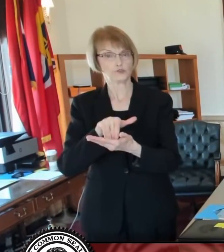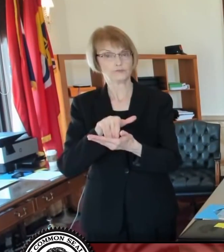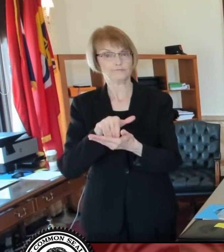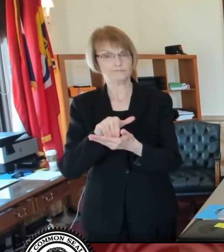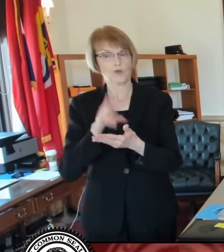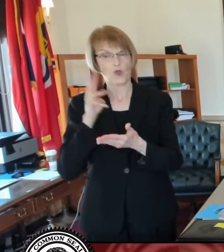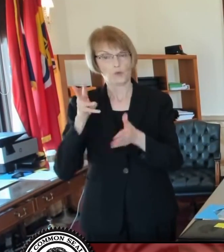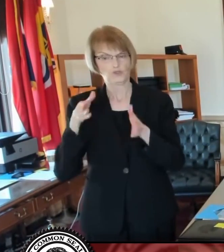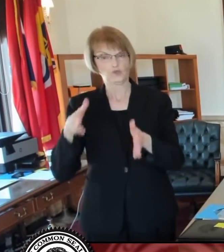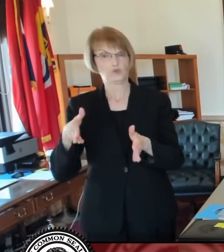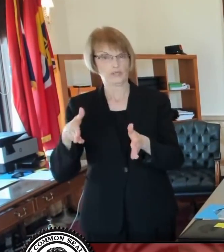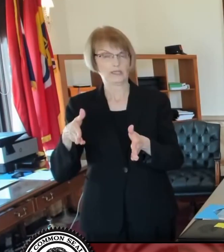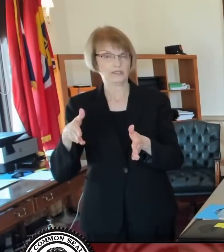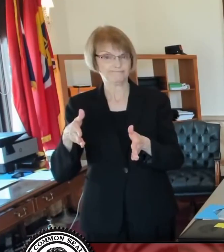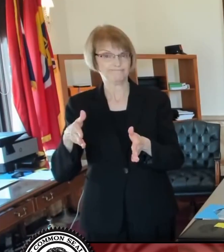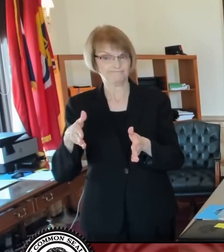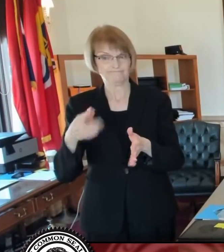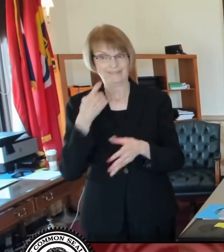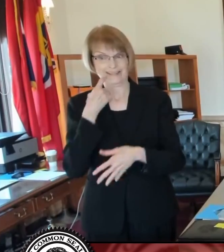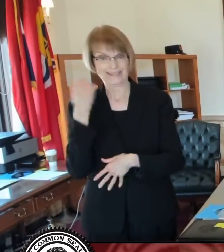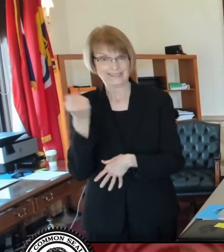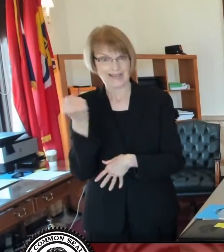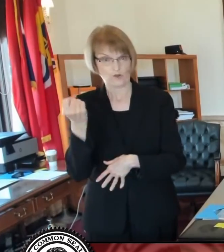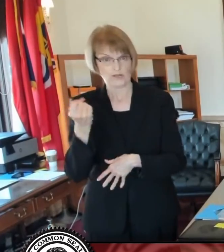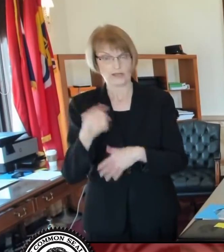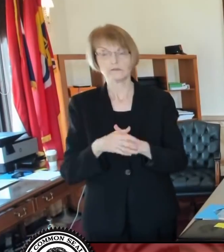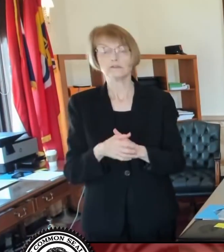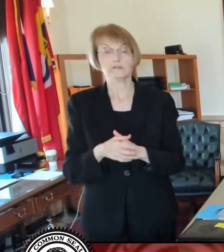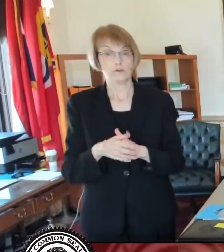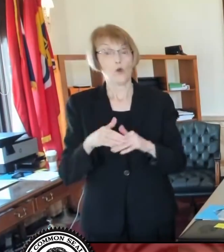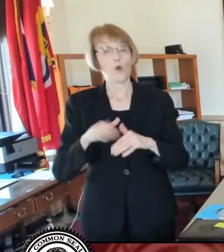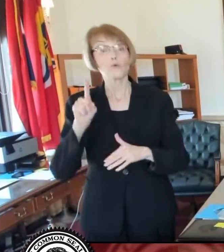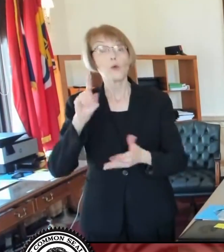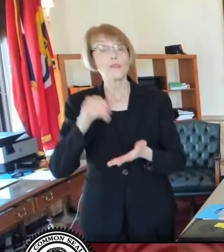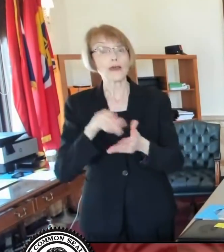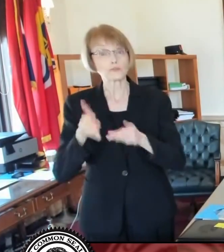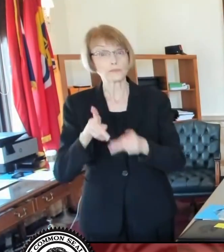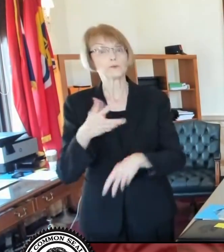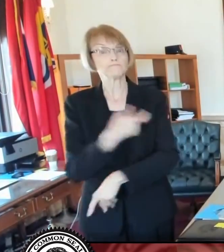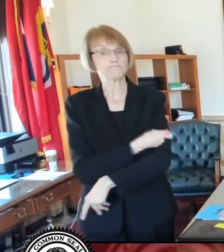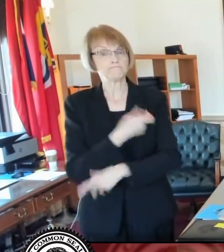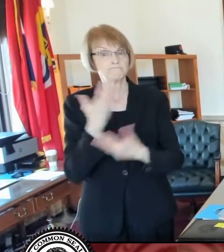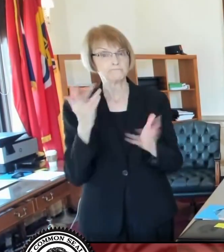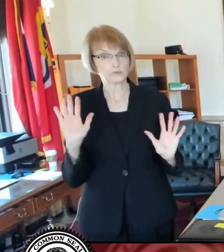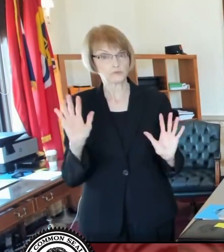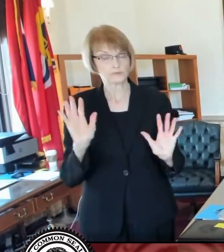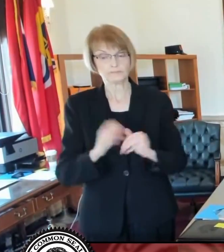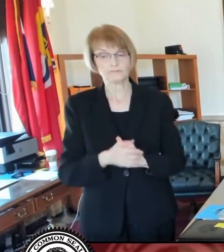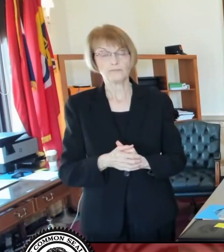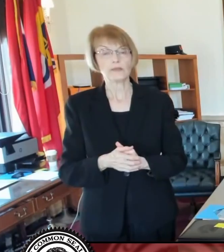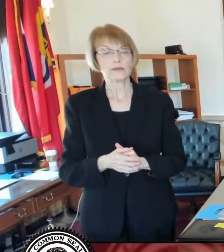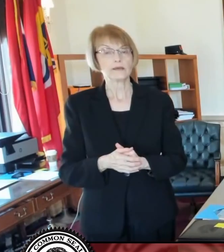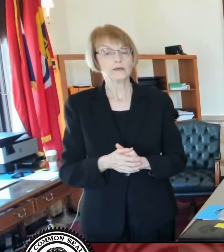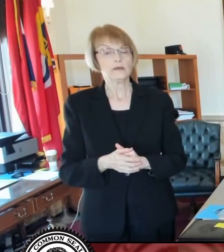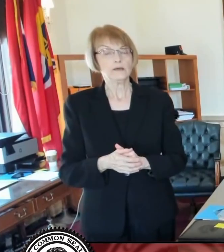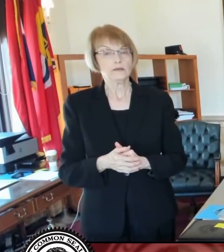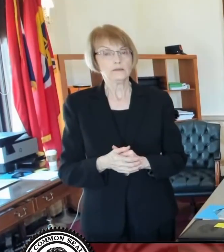Washington this Saturday, and we did over 1,000 of those. So those